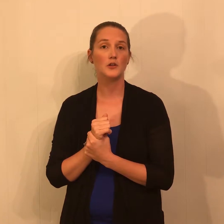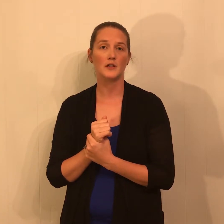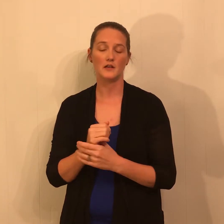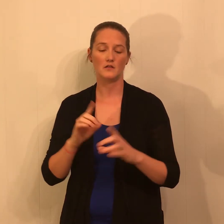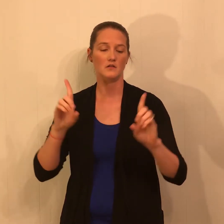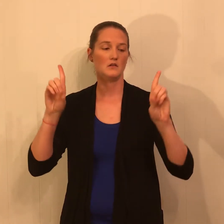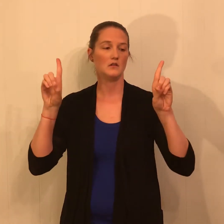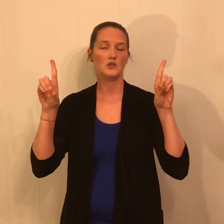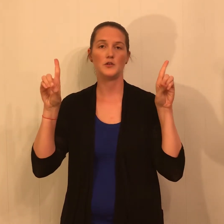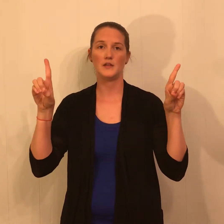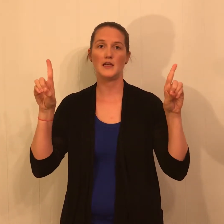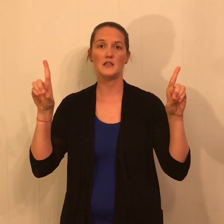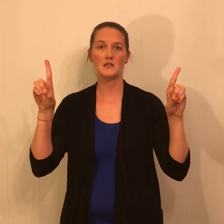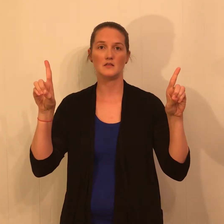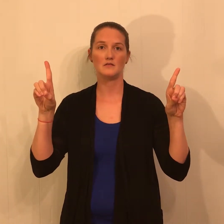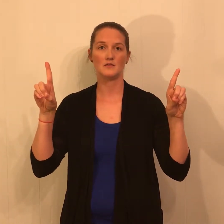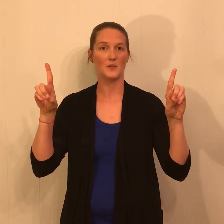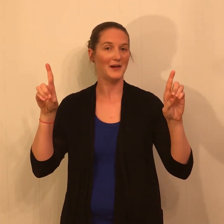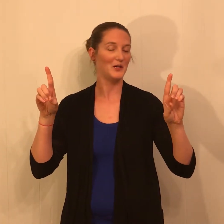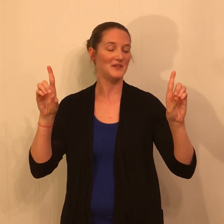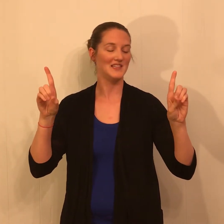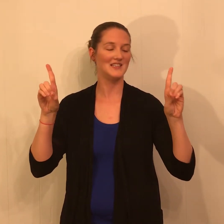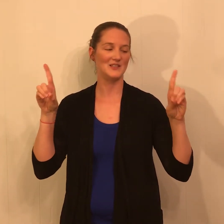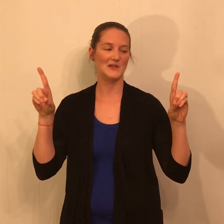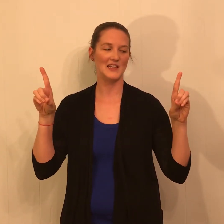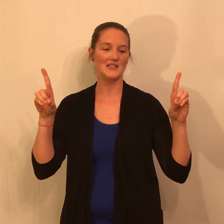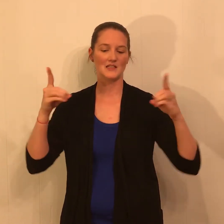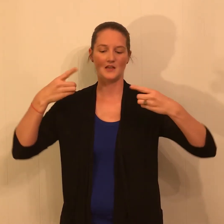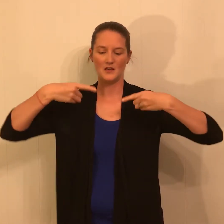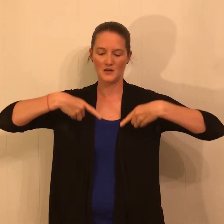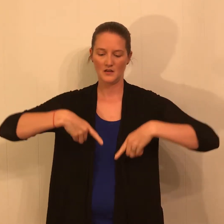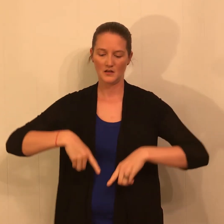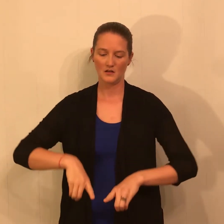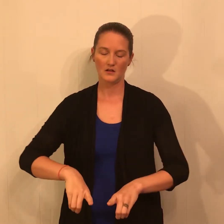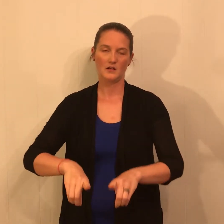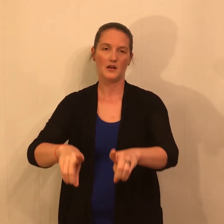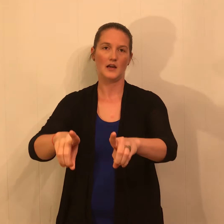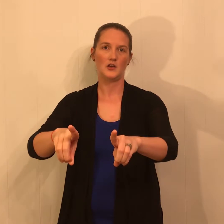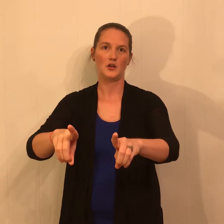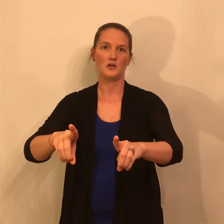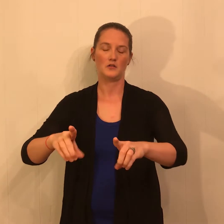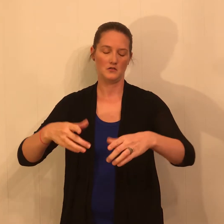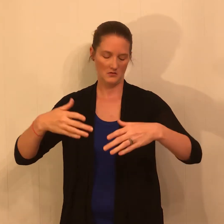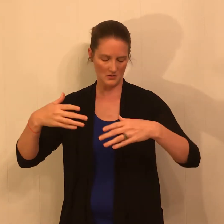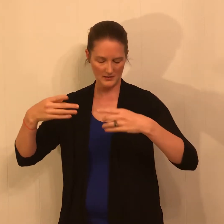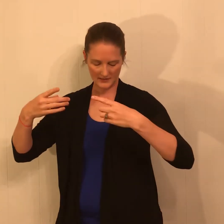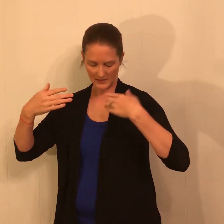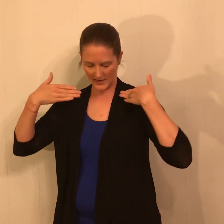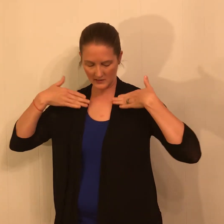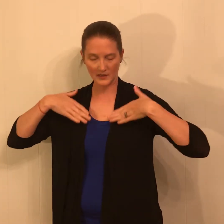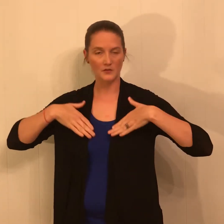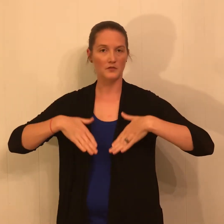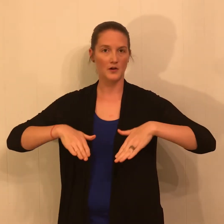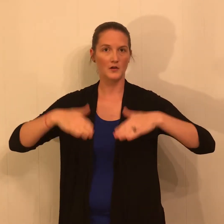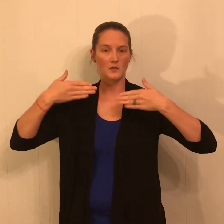During. Two D's. Go back to your ABCs. Two D's. And you're sliding down the front of your